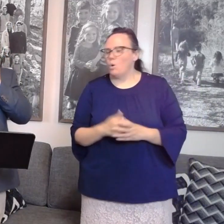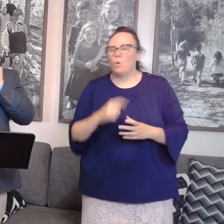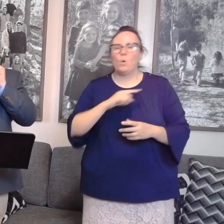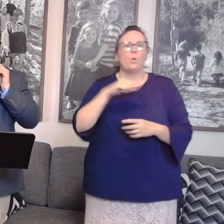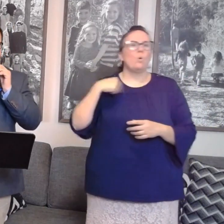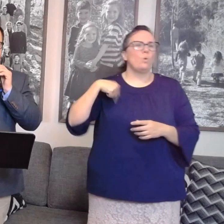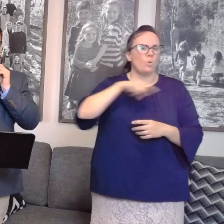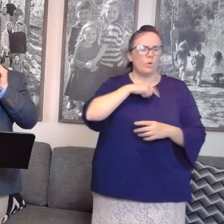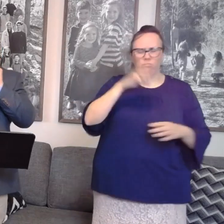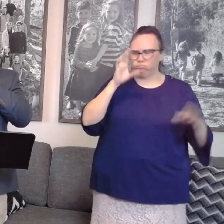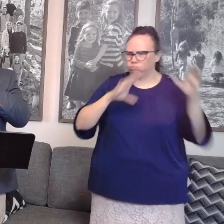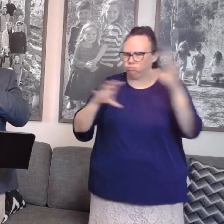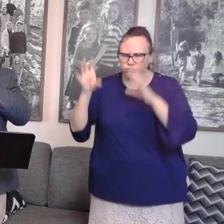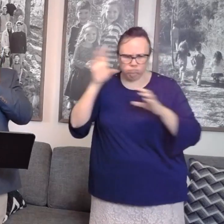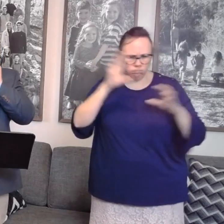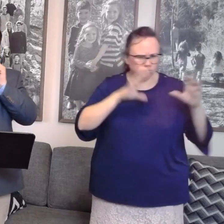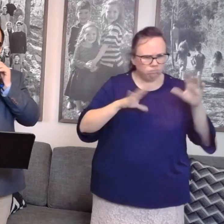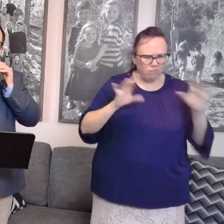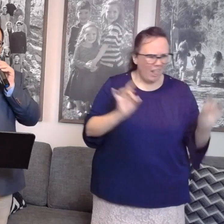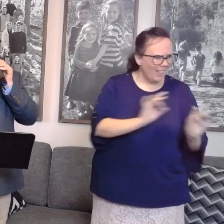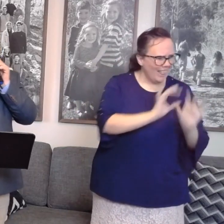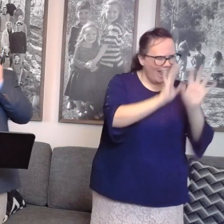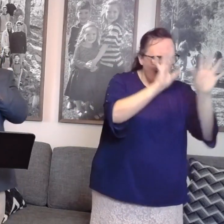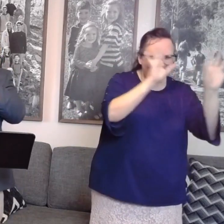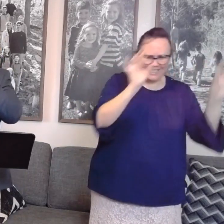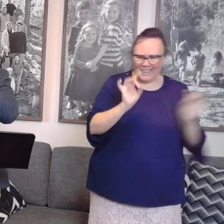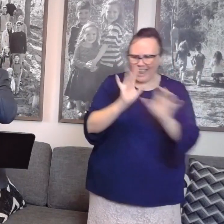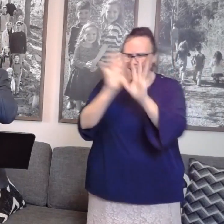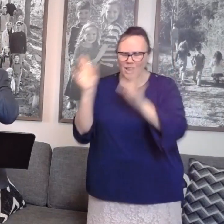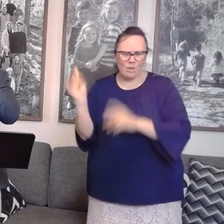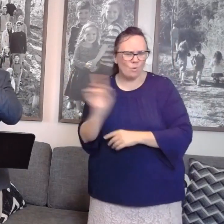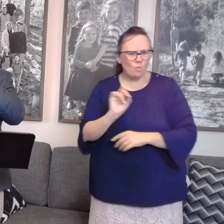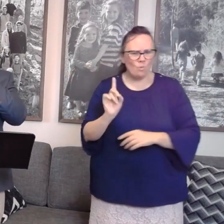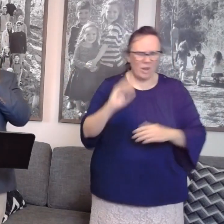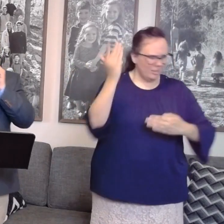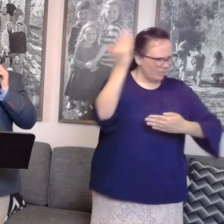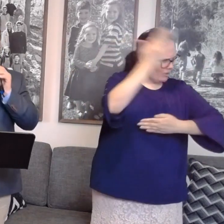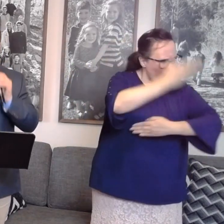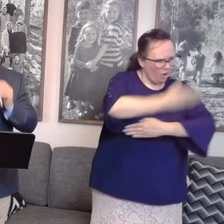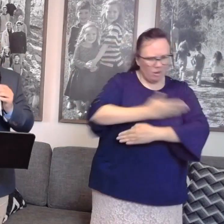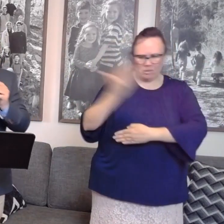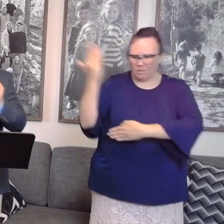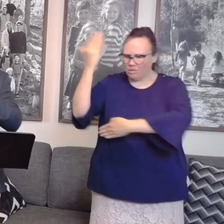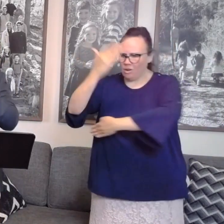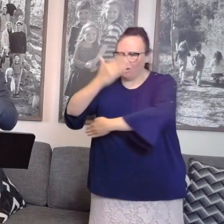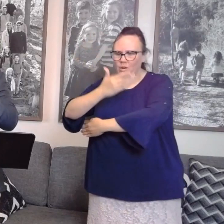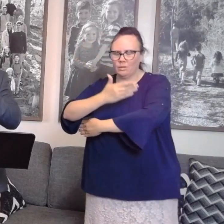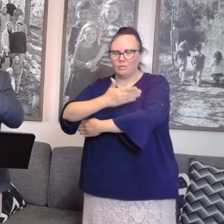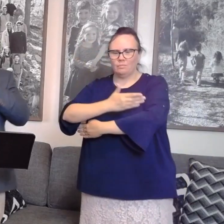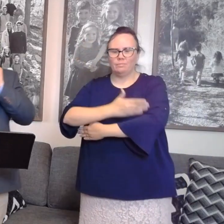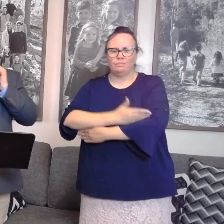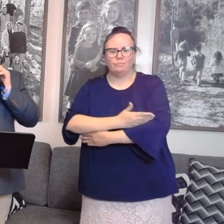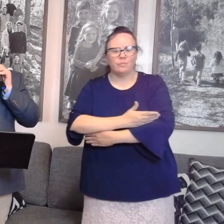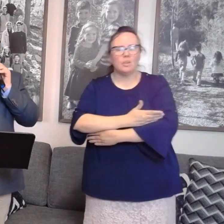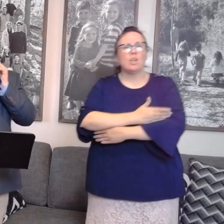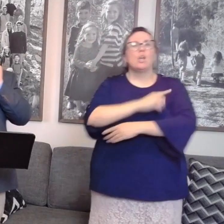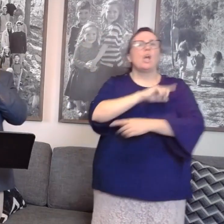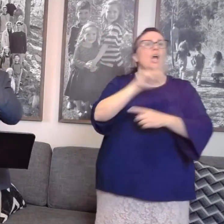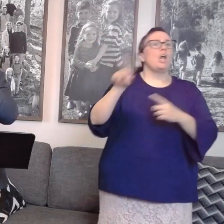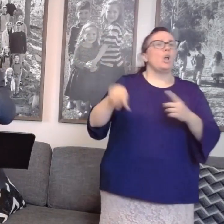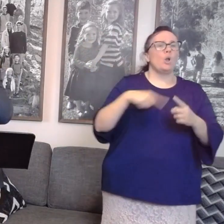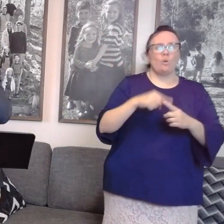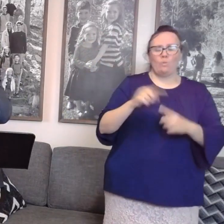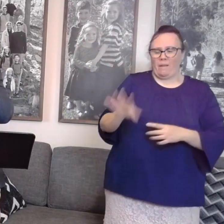We've all searched for the light of the day in the dead of night. Yeah. Oh, and we've